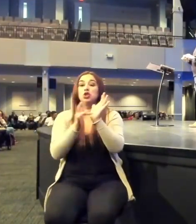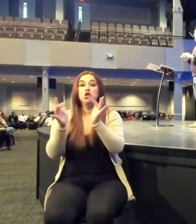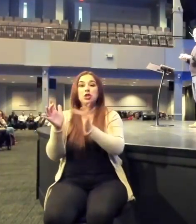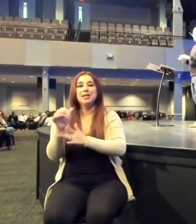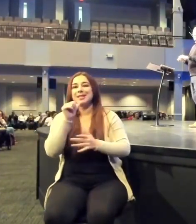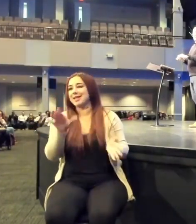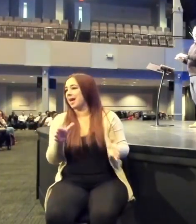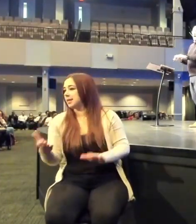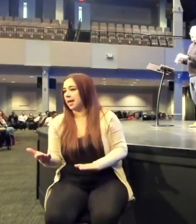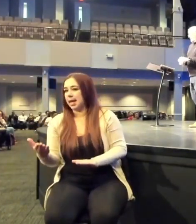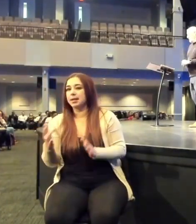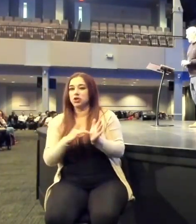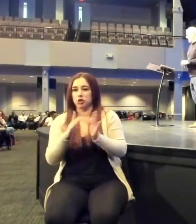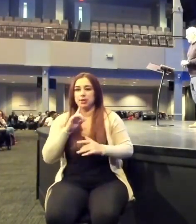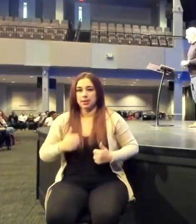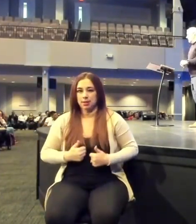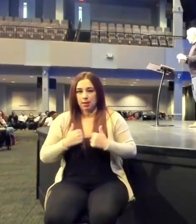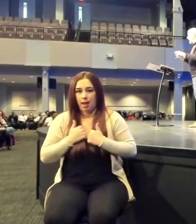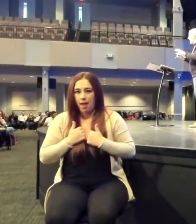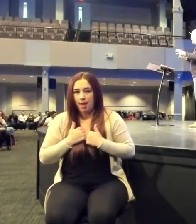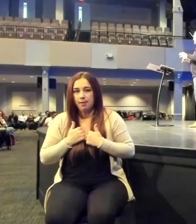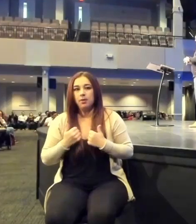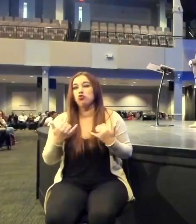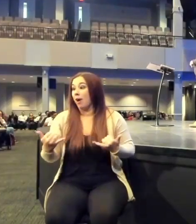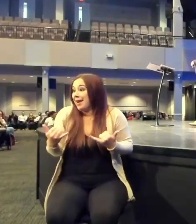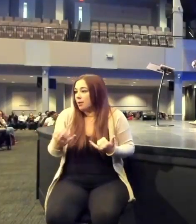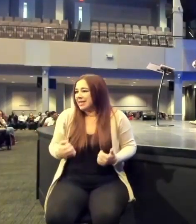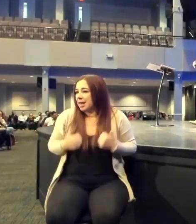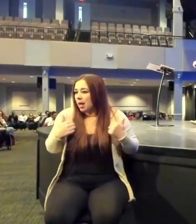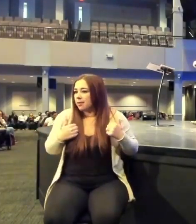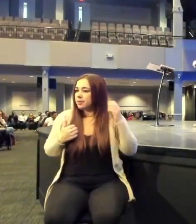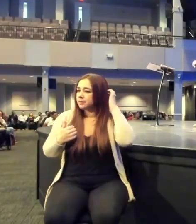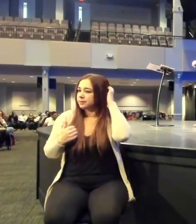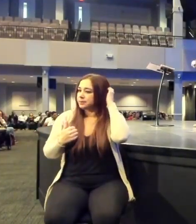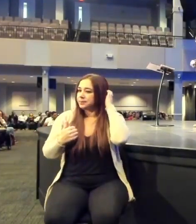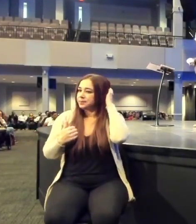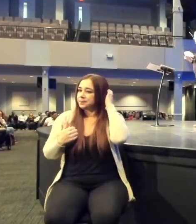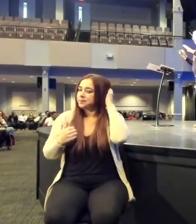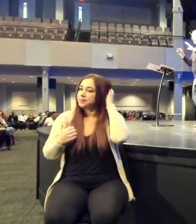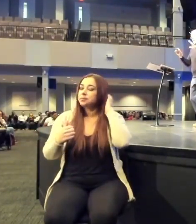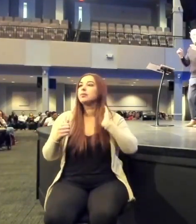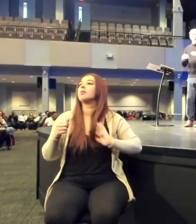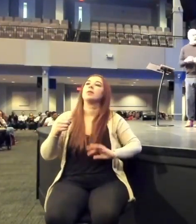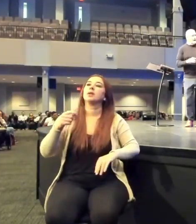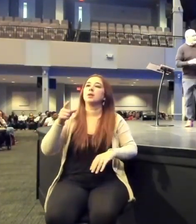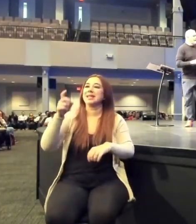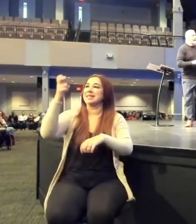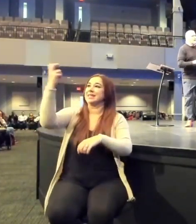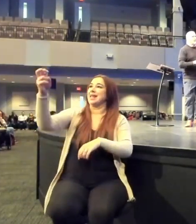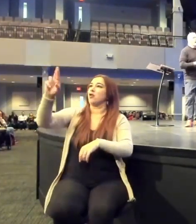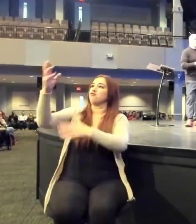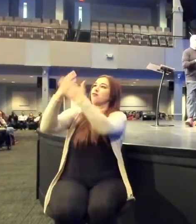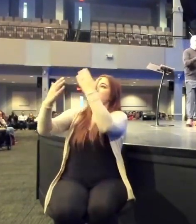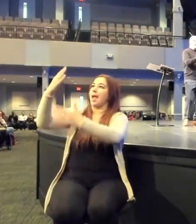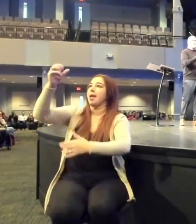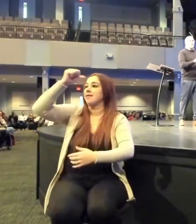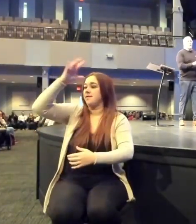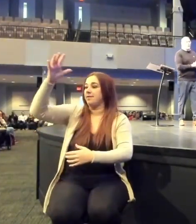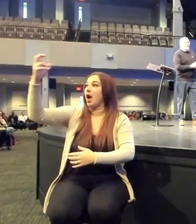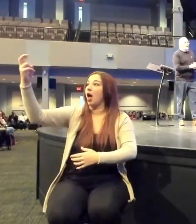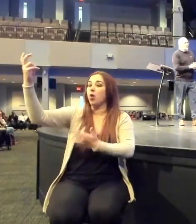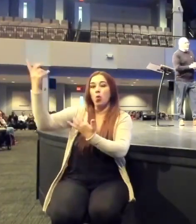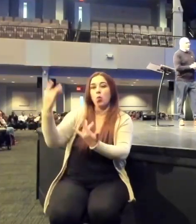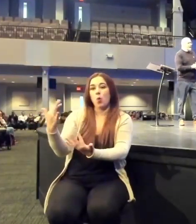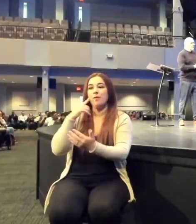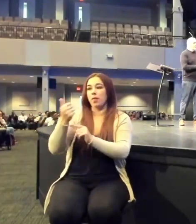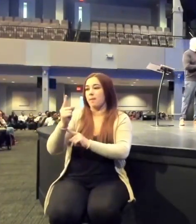is not dead. Jesus is alive. Okay, right now he's alive. And he's seated at the right hand of God the Father, waiting for the